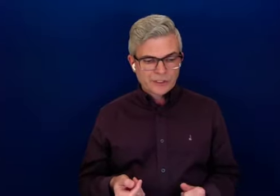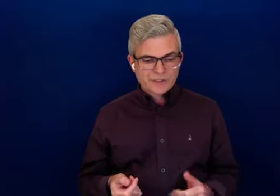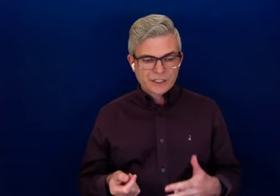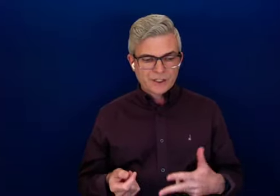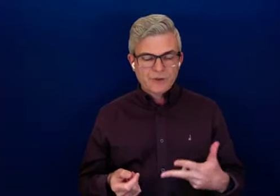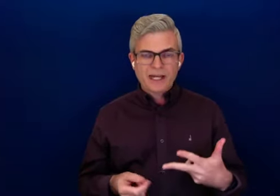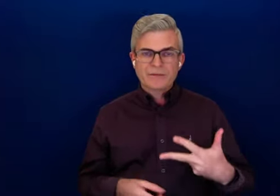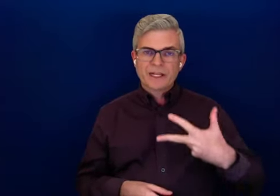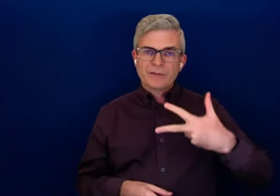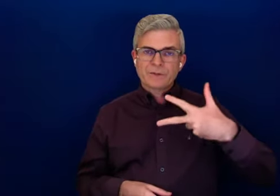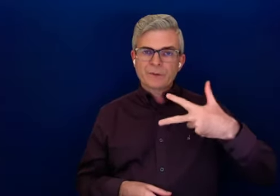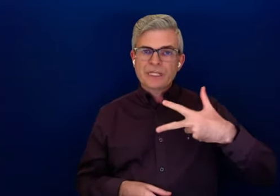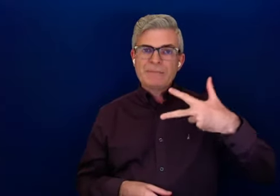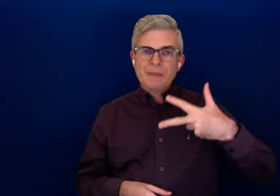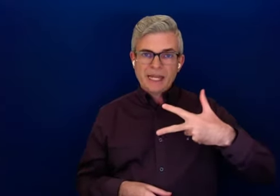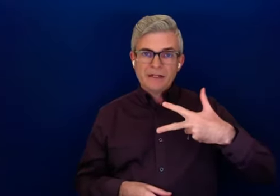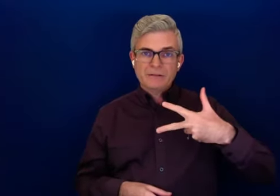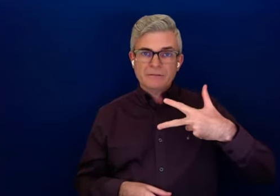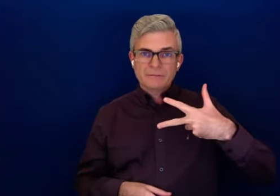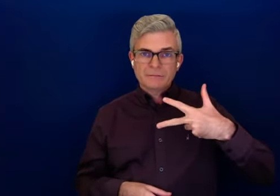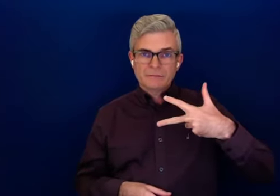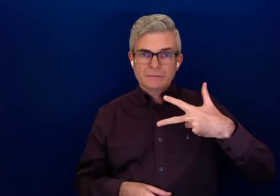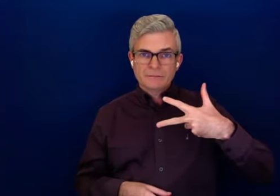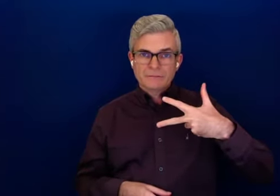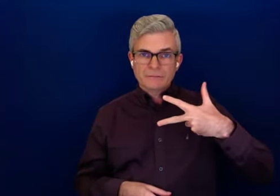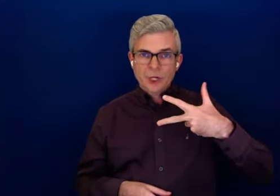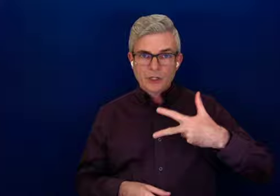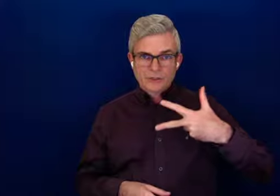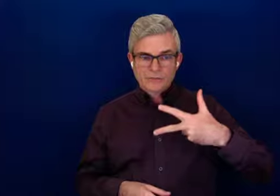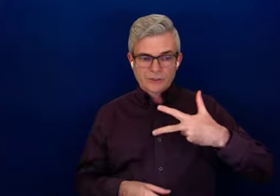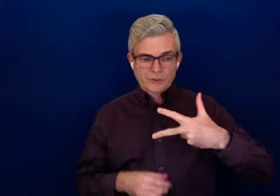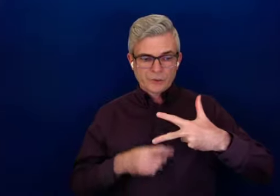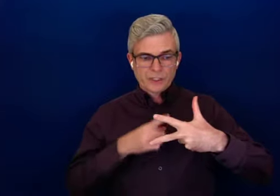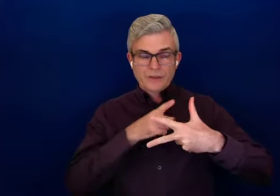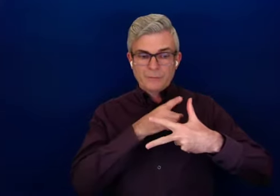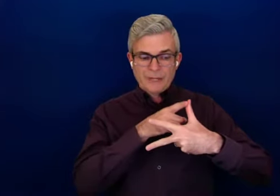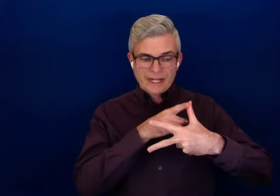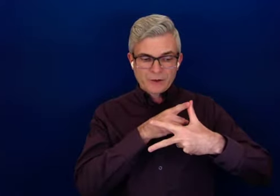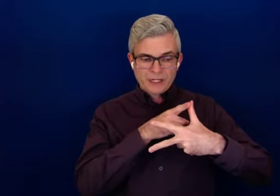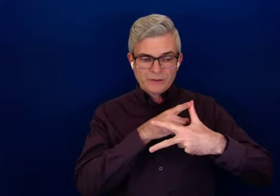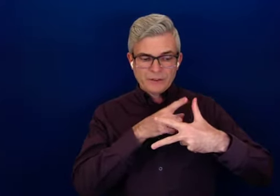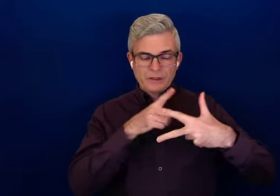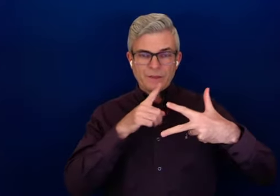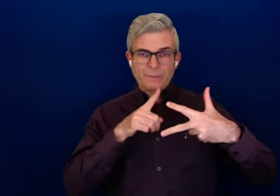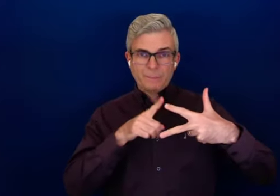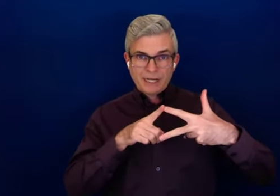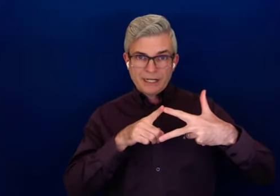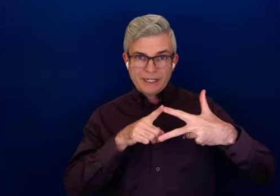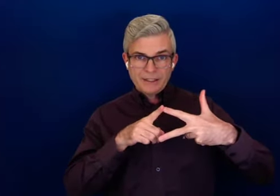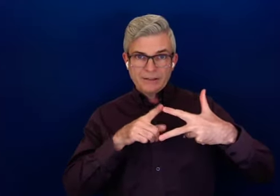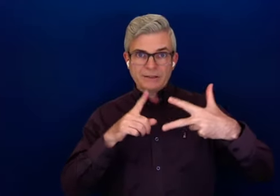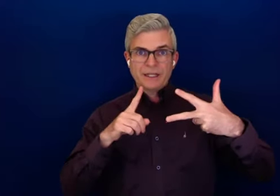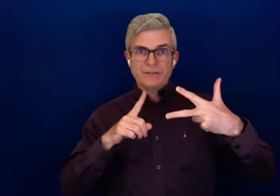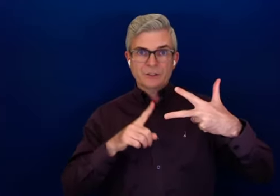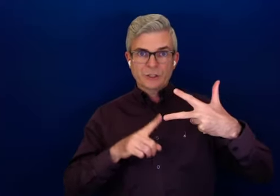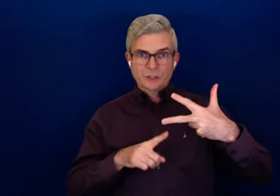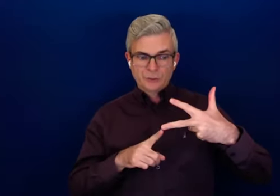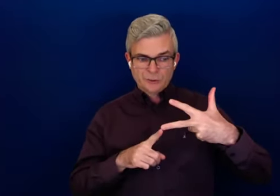notice that you have to have three main parts of the story: the background, the body, and the